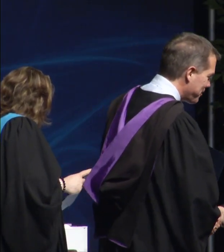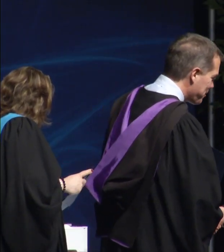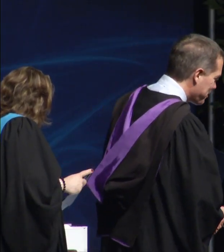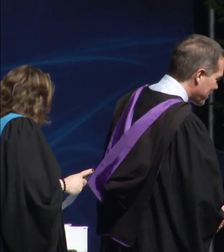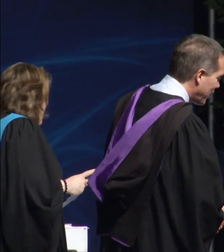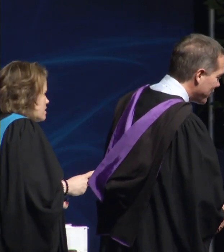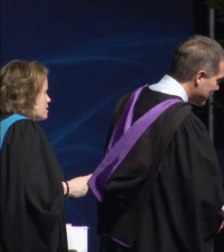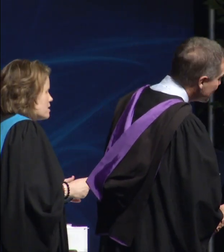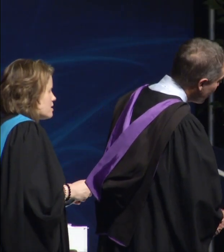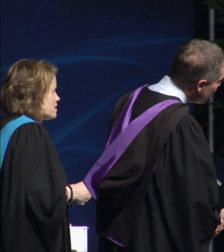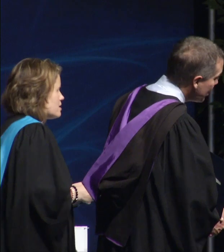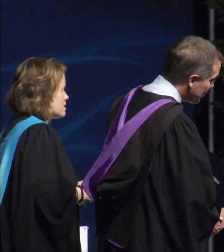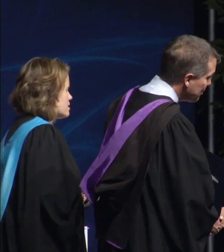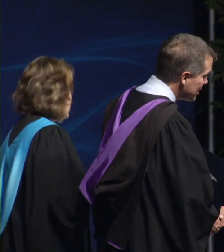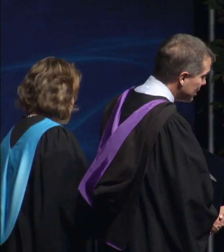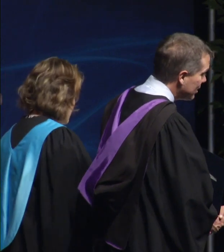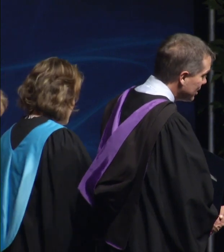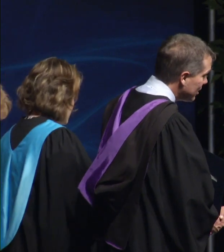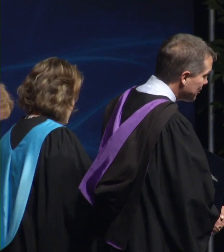Yes.